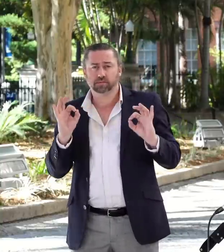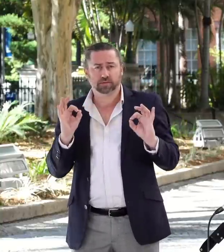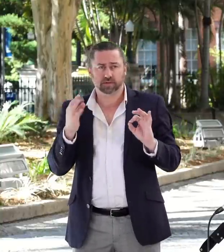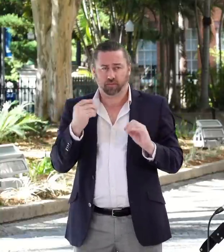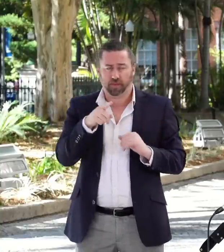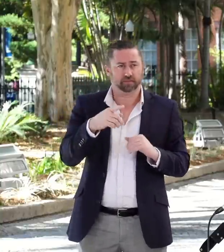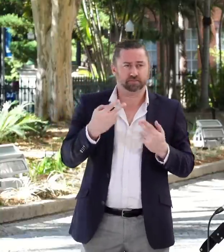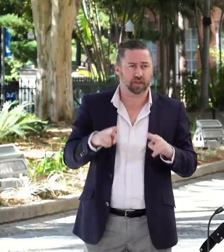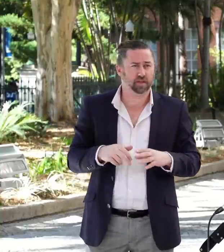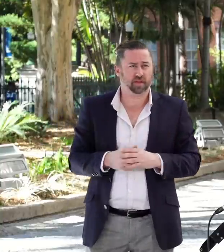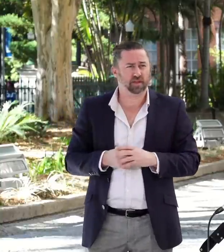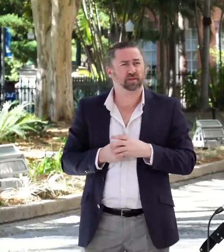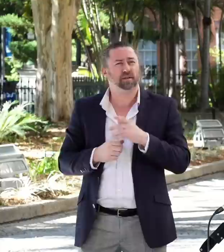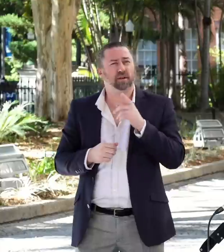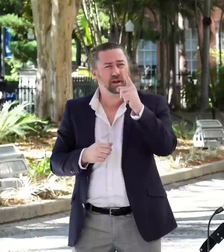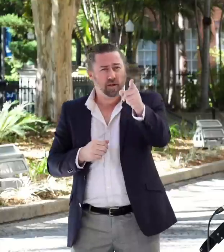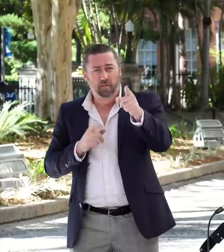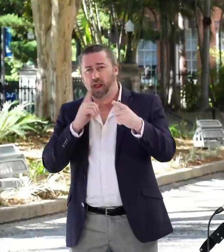death.